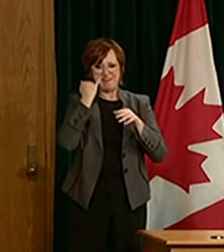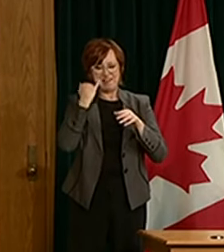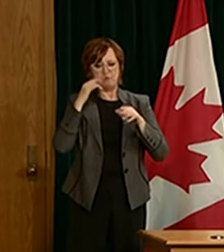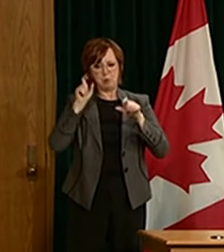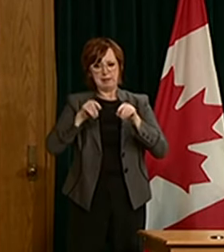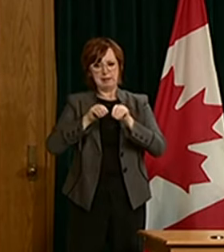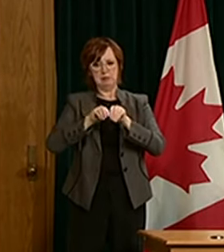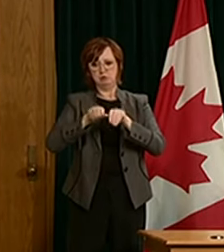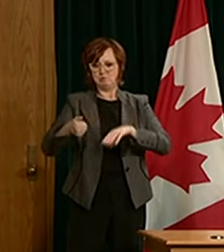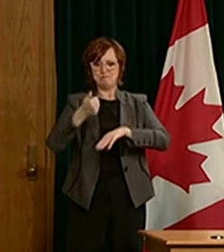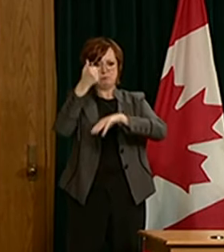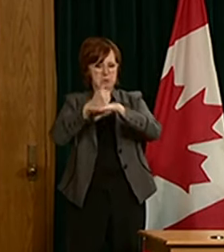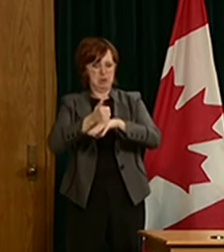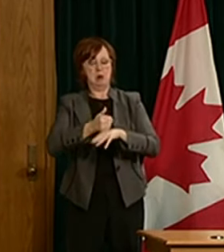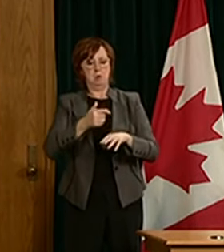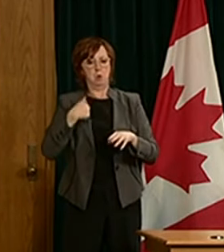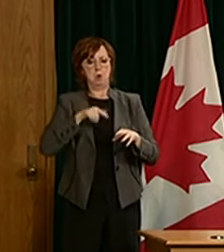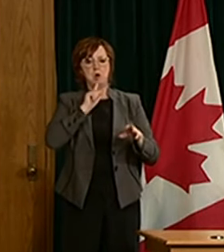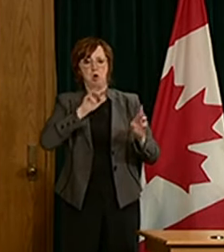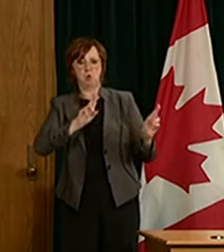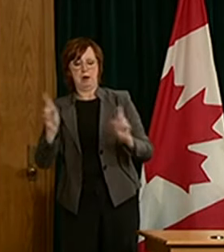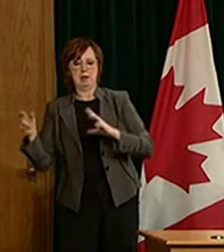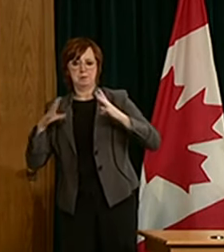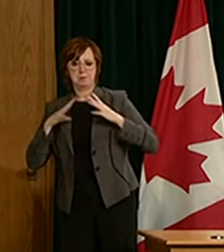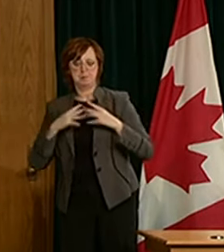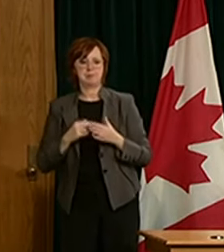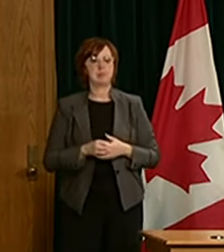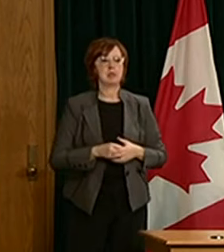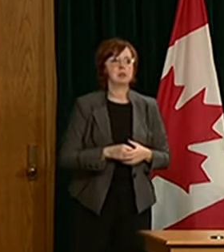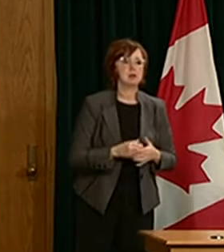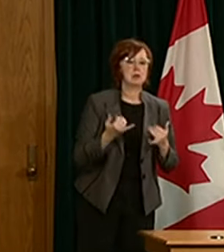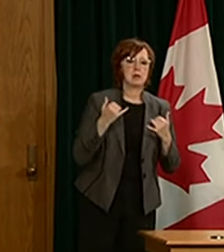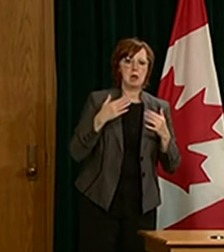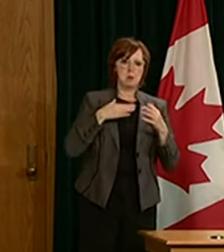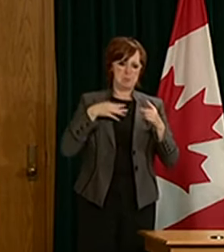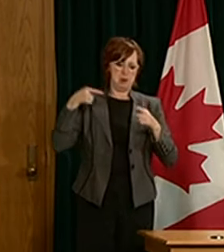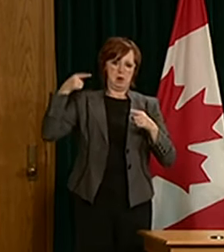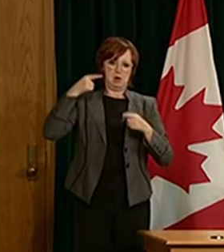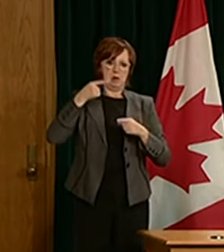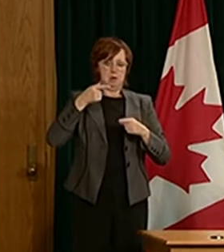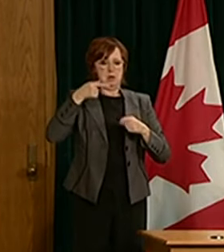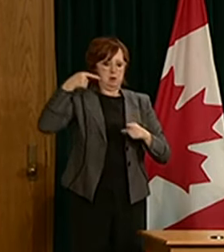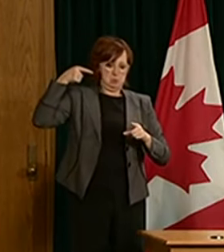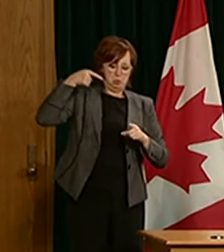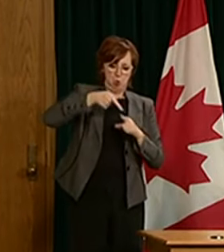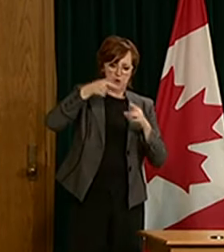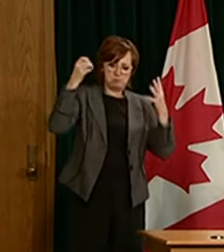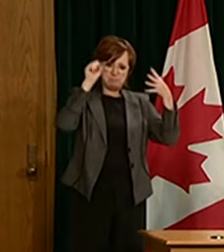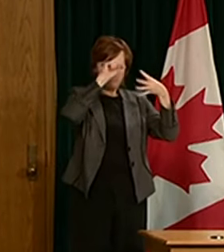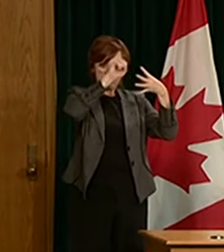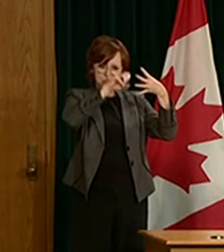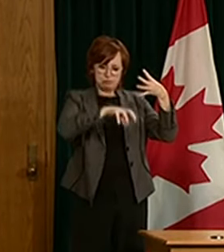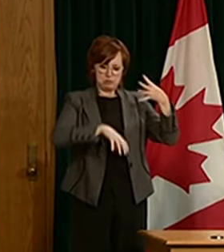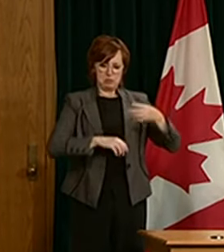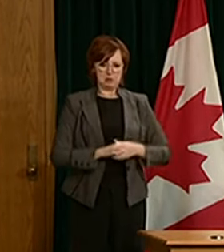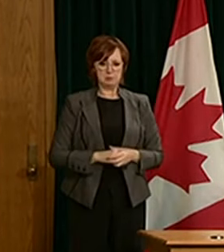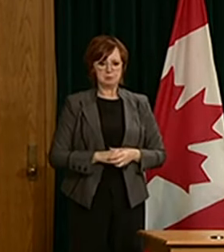In summary, I want to just highlight the modeling information that has been used to help us plan to these